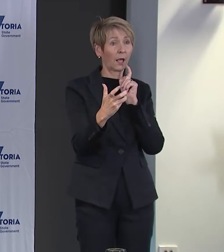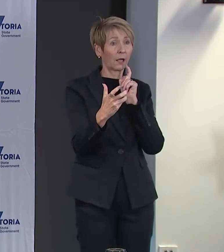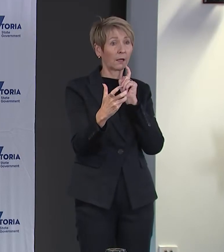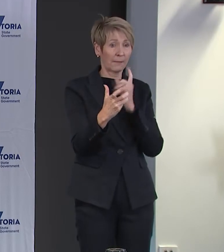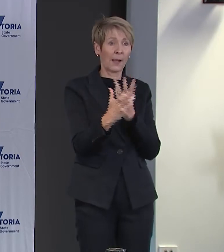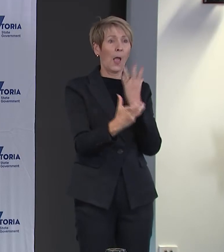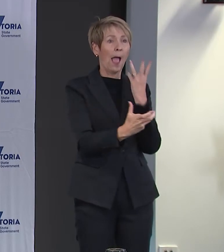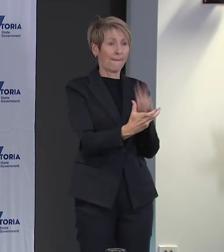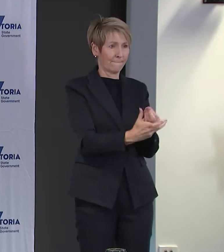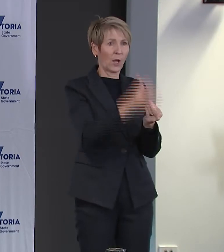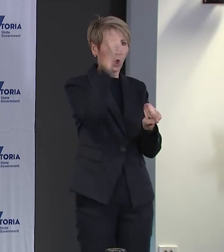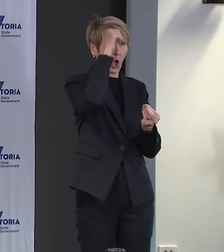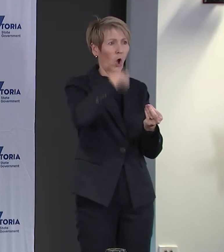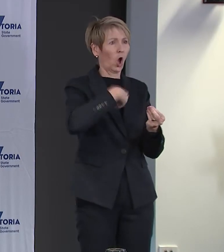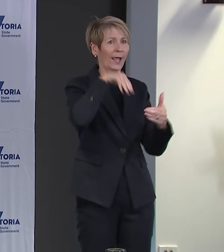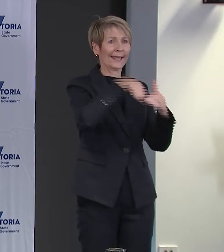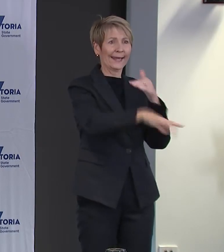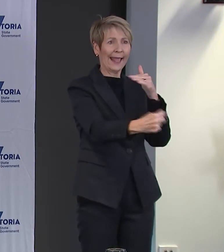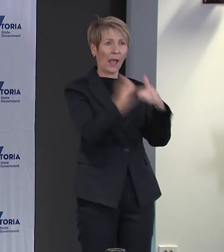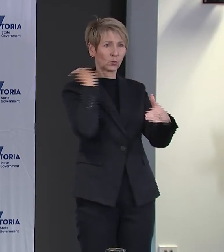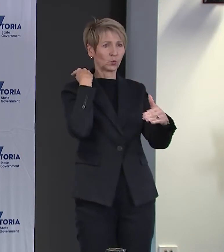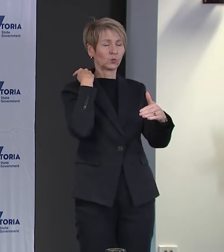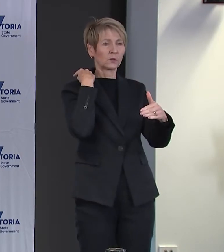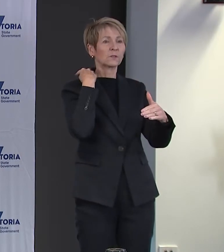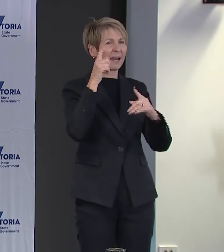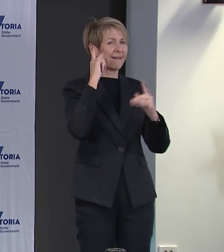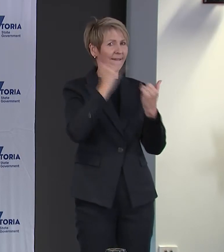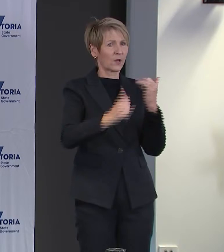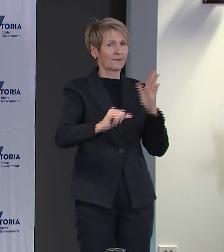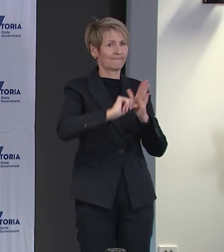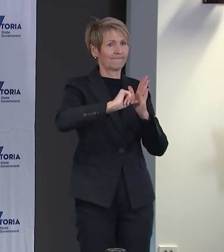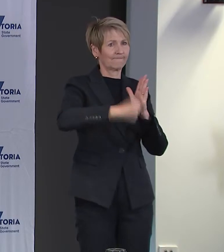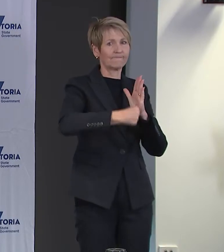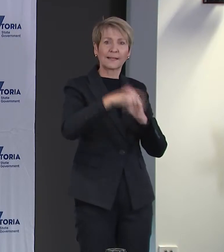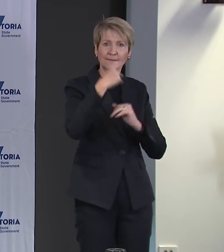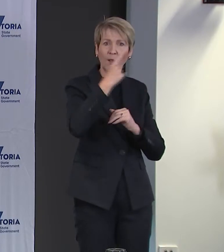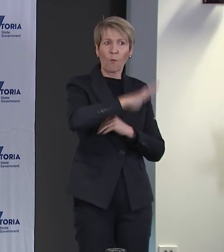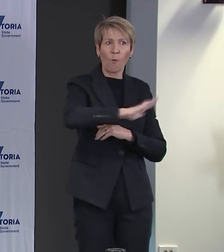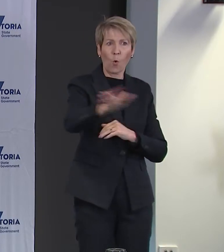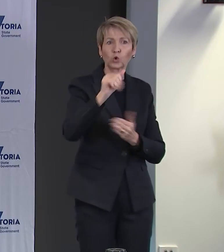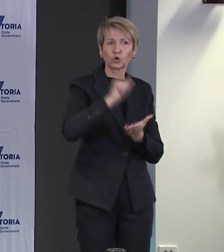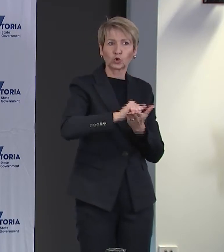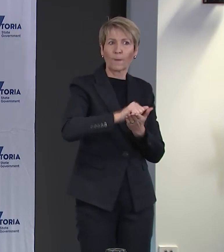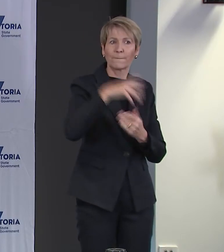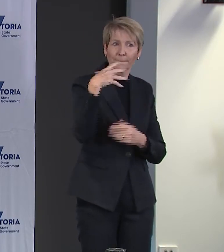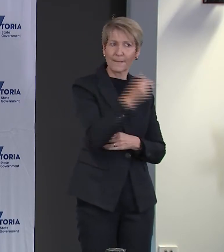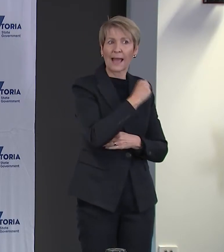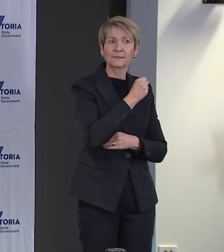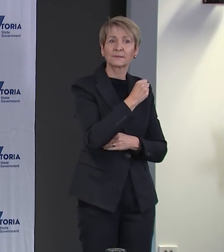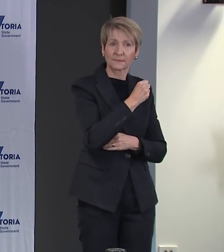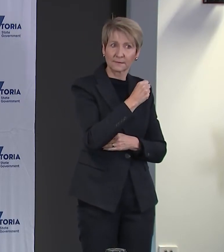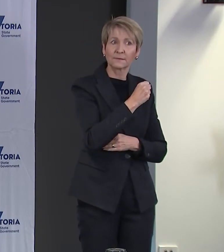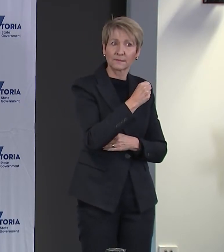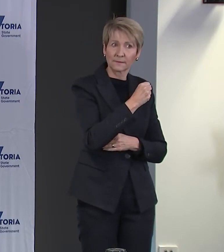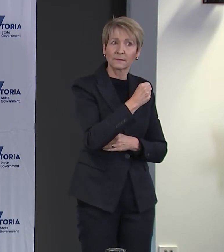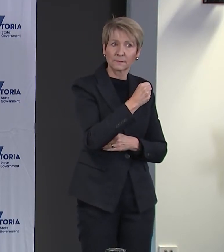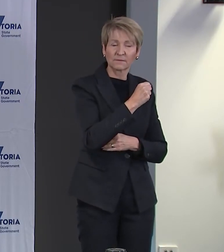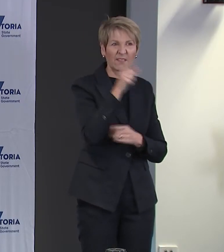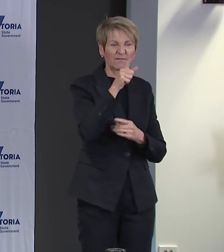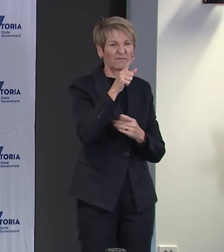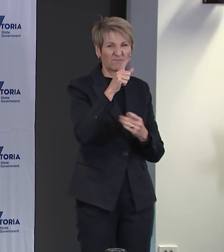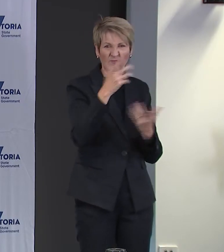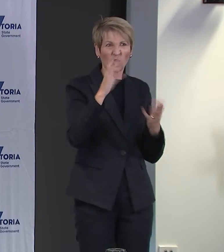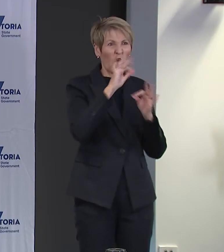new requirements and the stringent requirements around QR codes, and that work will continue, both of those exposure site locations and more generally across both